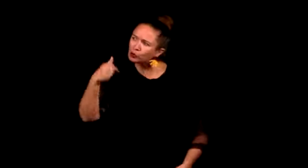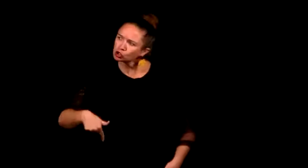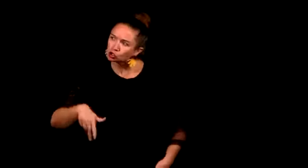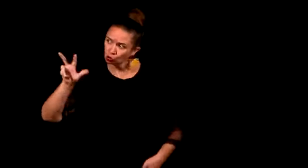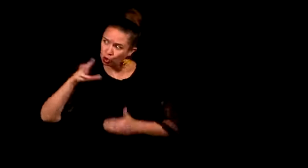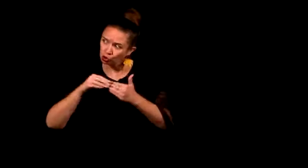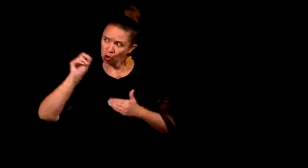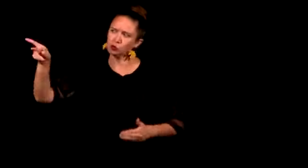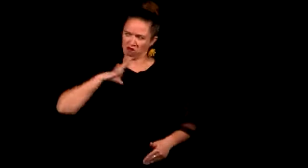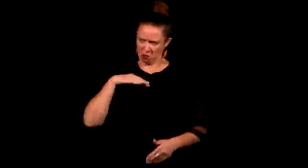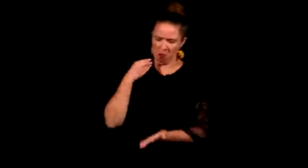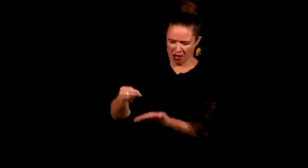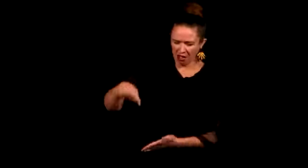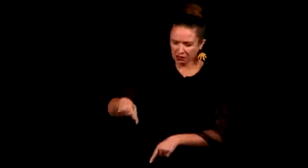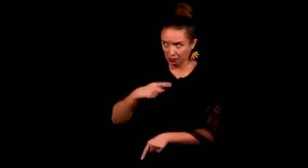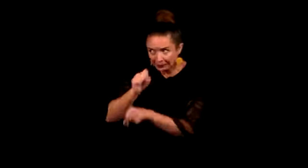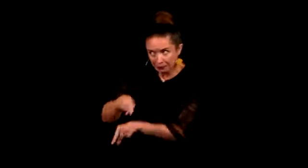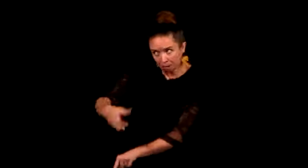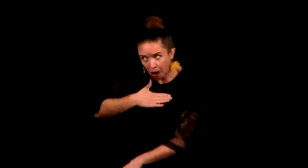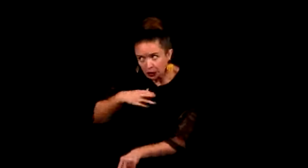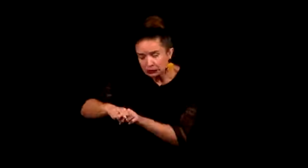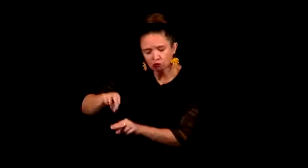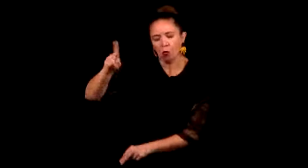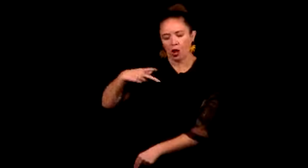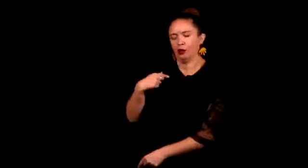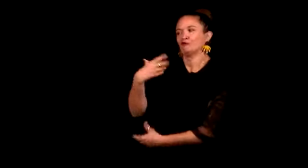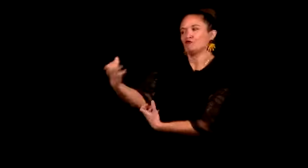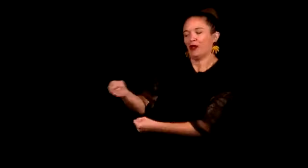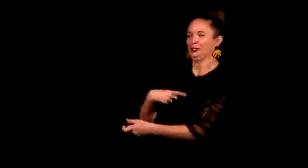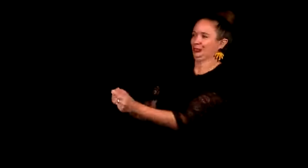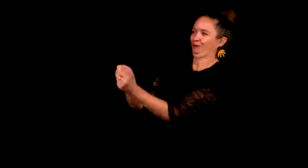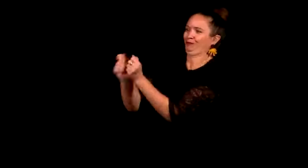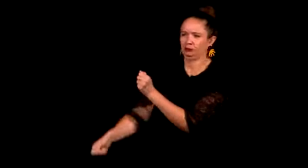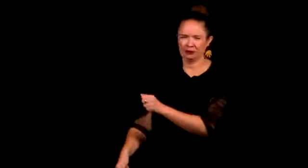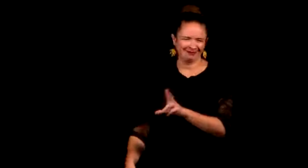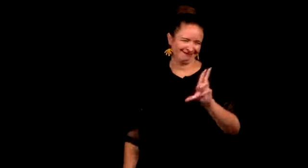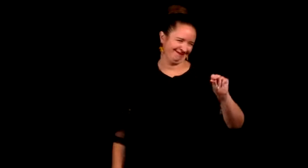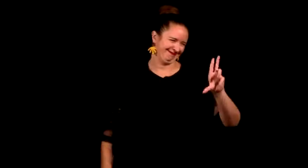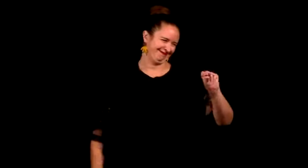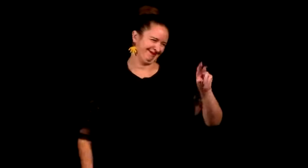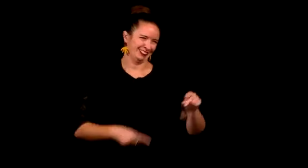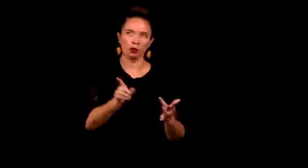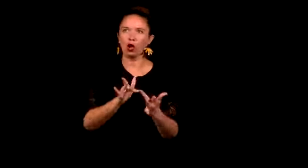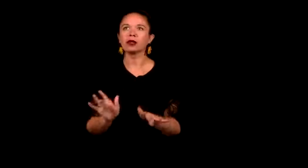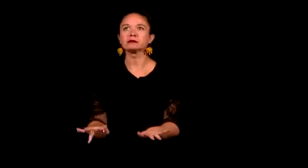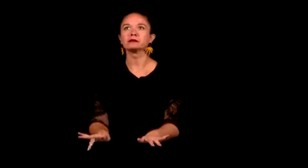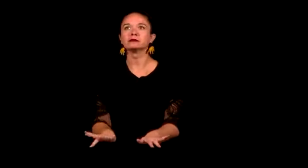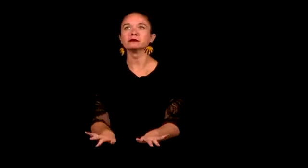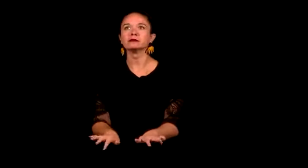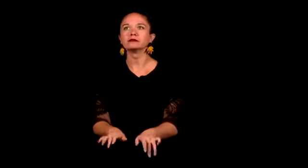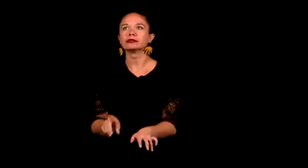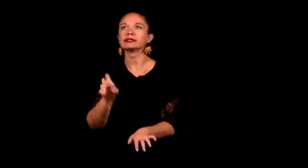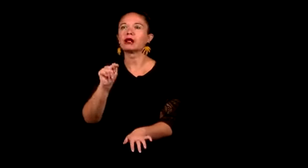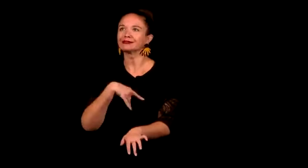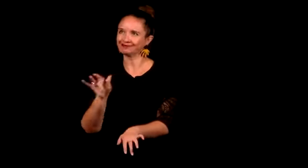my ticket. Well, how much is that? $300. All right. And I want to pick my seat. And we, no, this isn't how it works. The person's